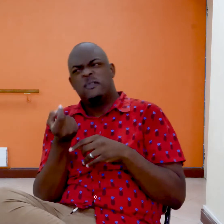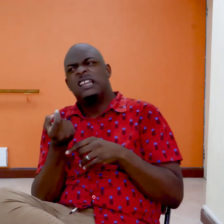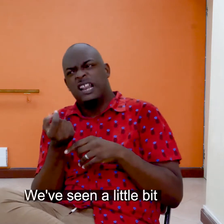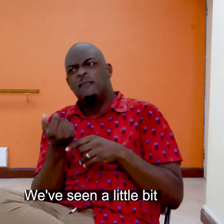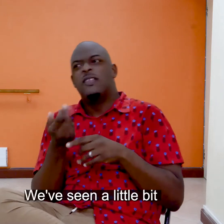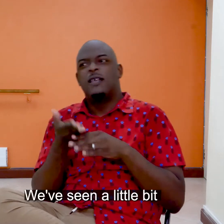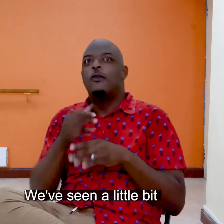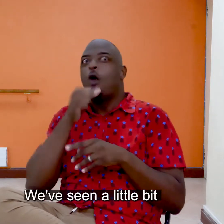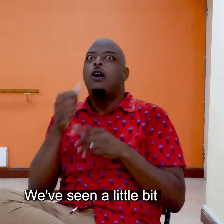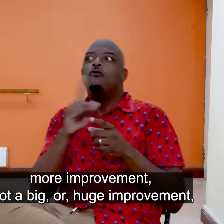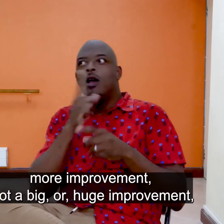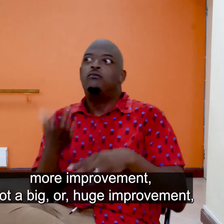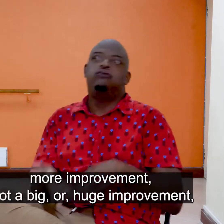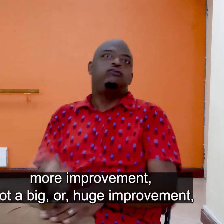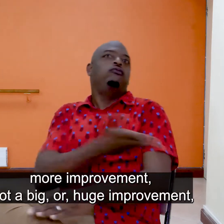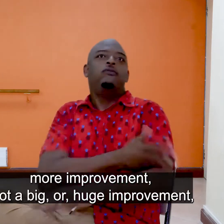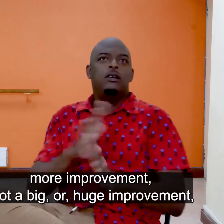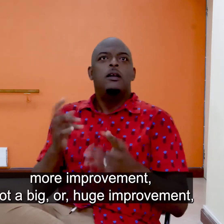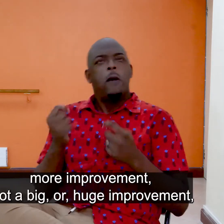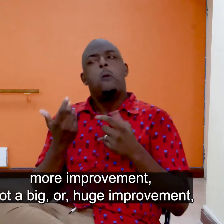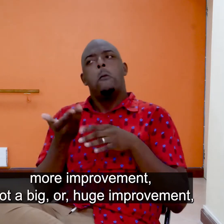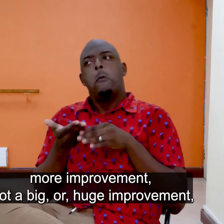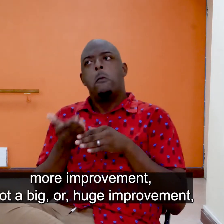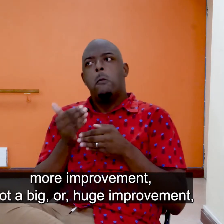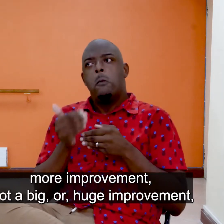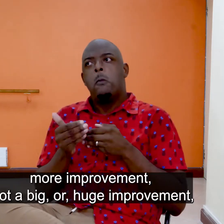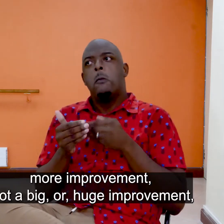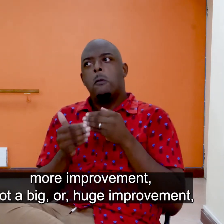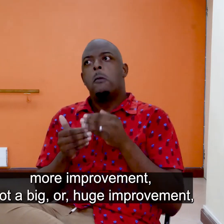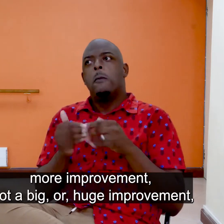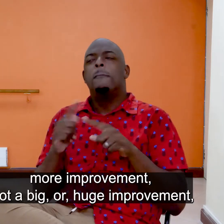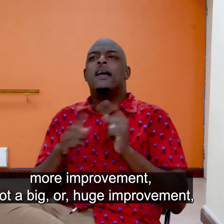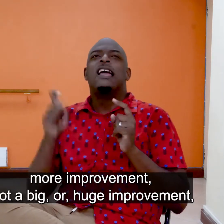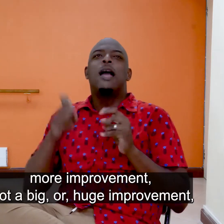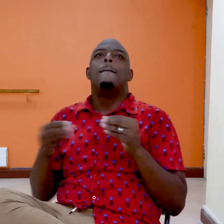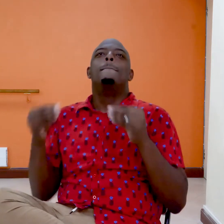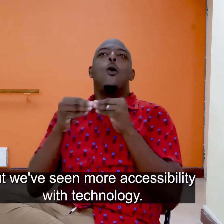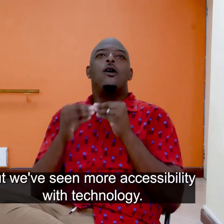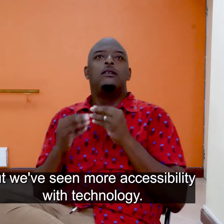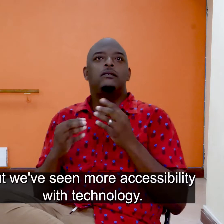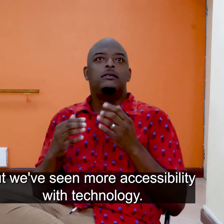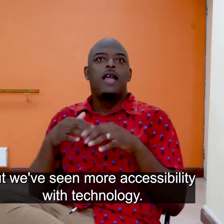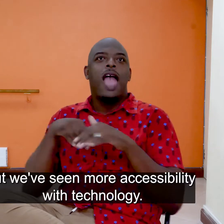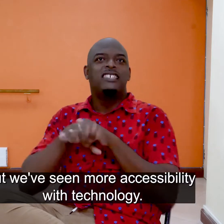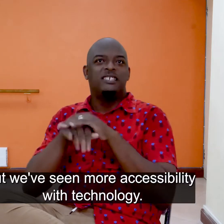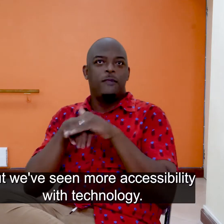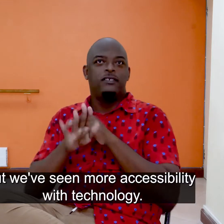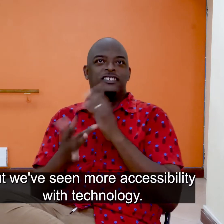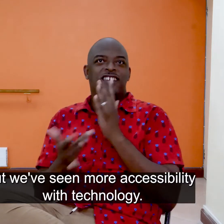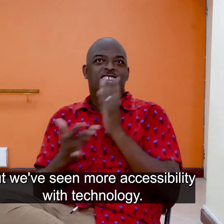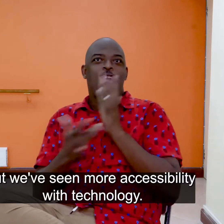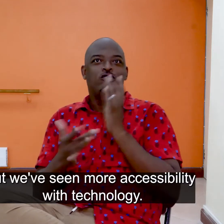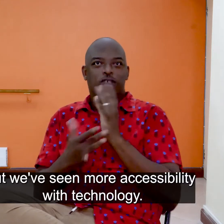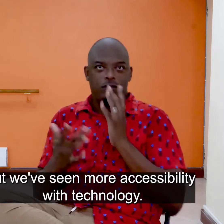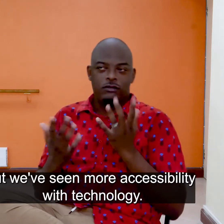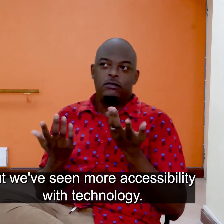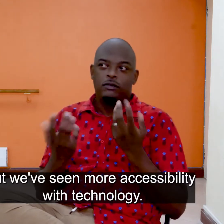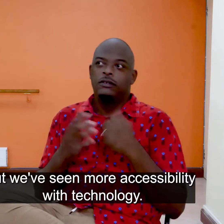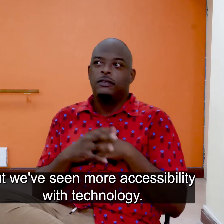We've seen a little bit more improvement, not a big or huge improvement, but we've seen more accessibility with